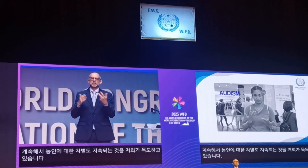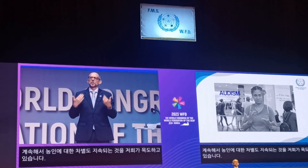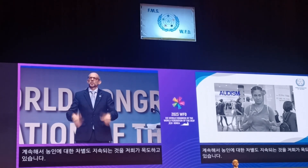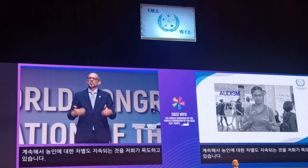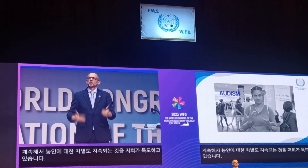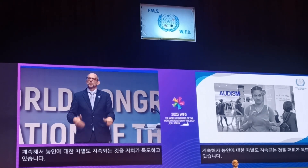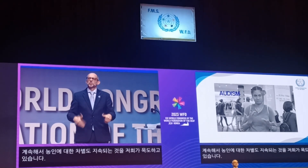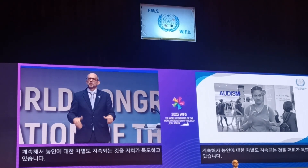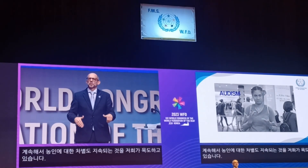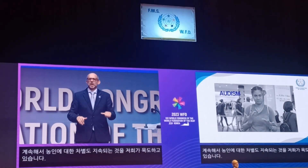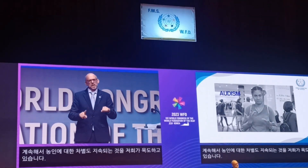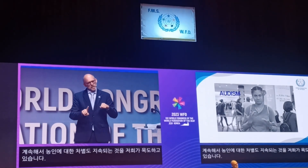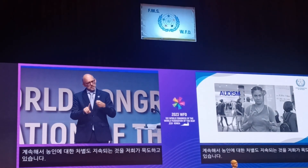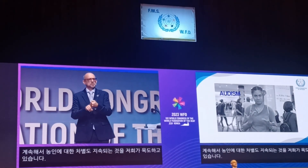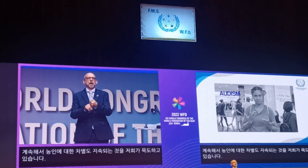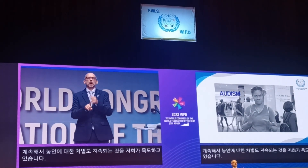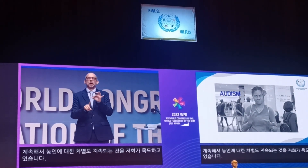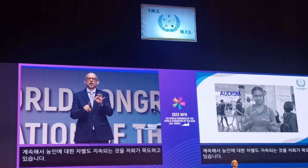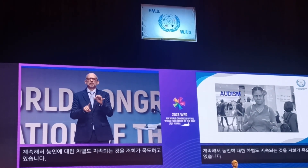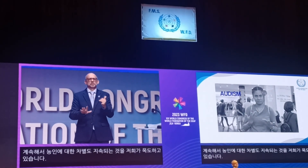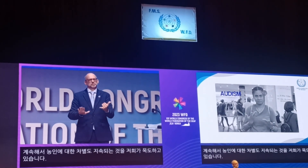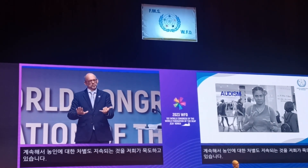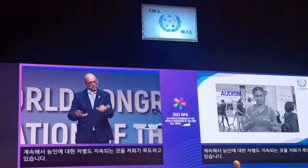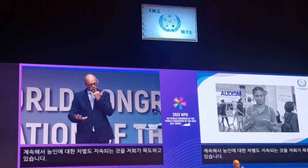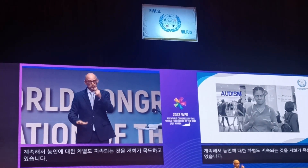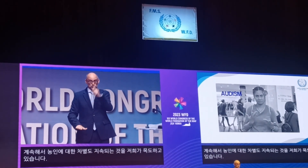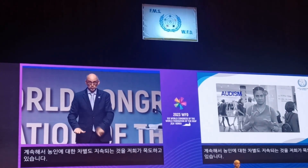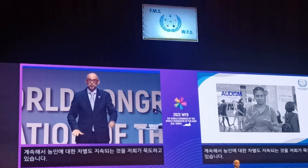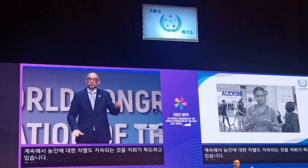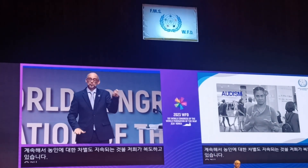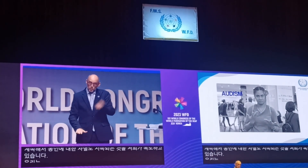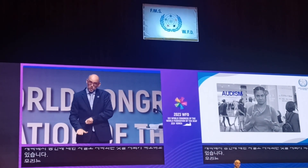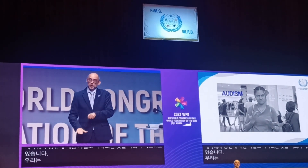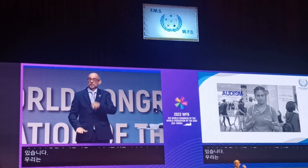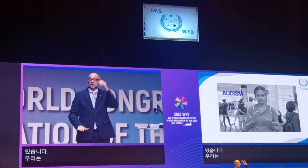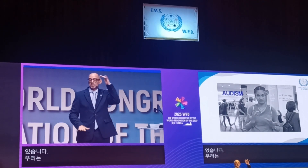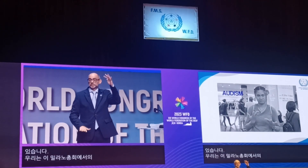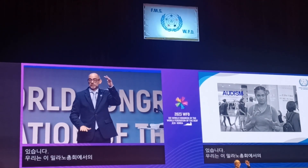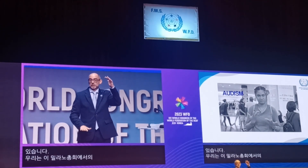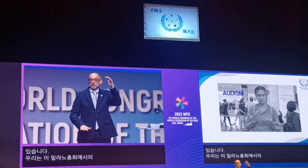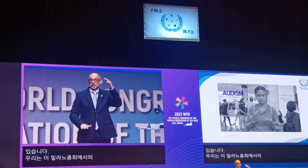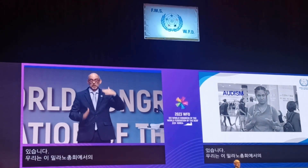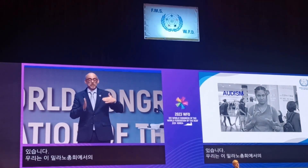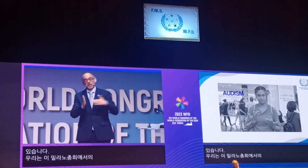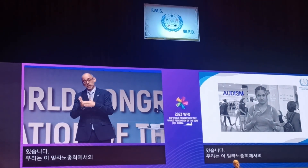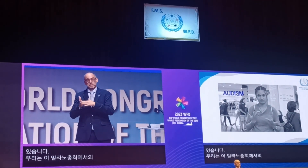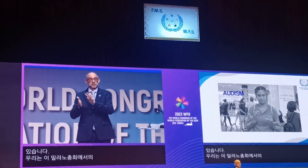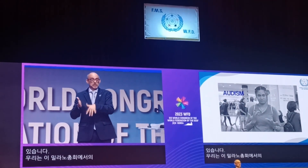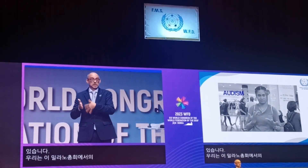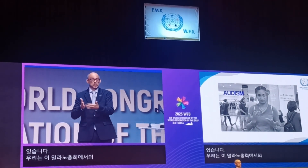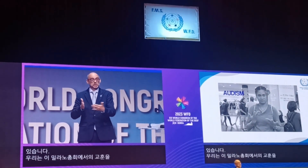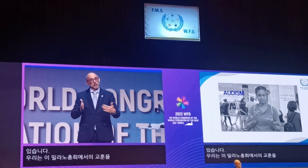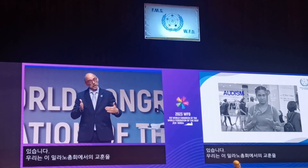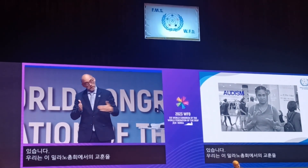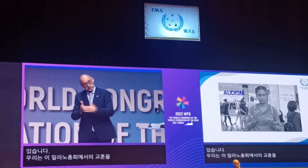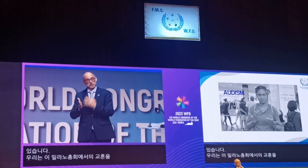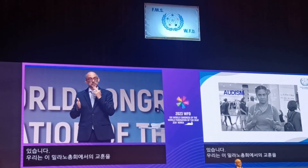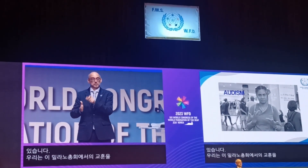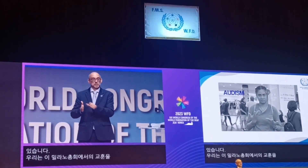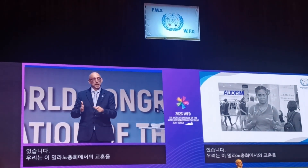Conference of Milan. And so I'd like to show you these examples of Congress participants here who